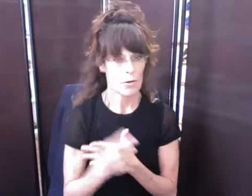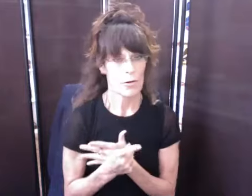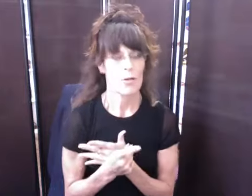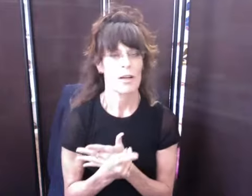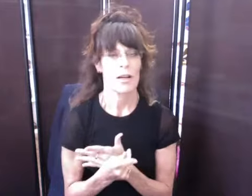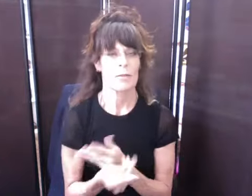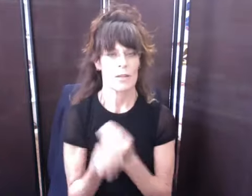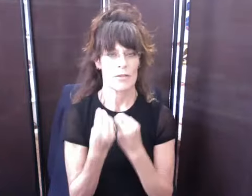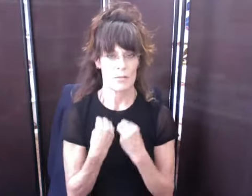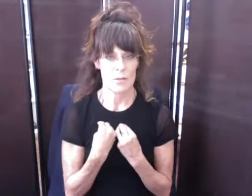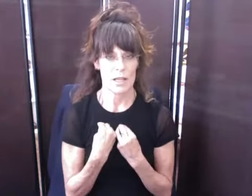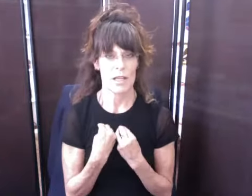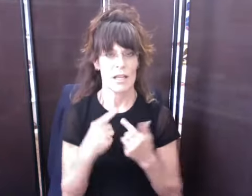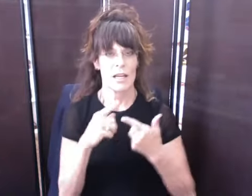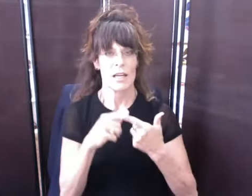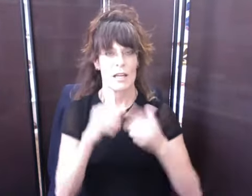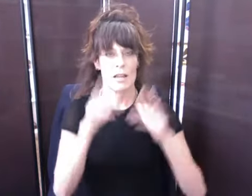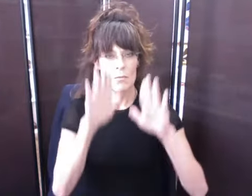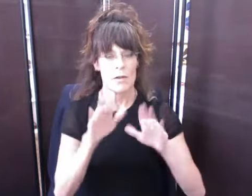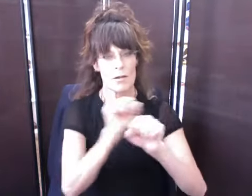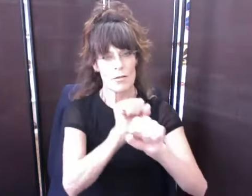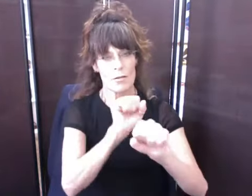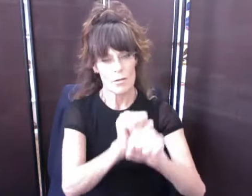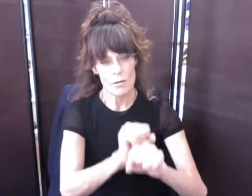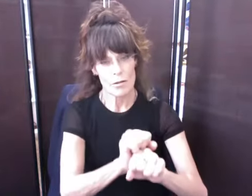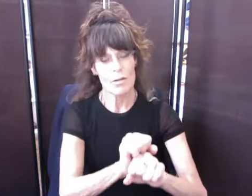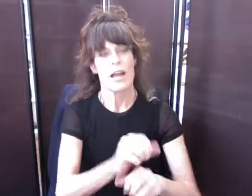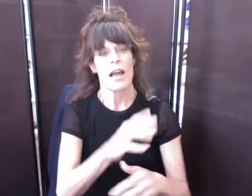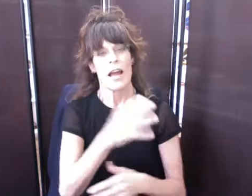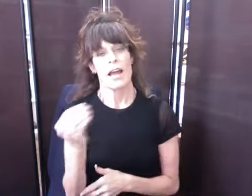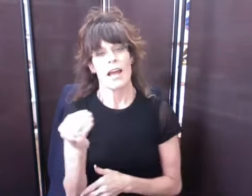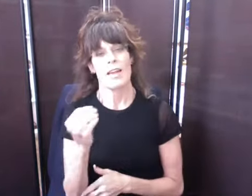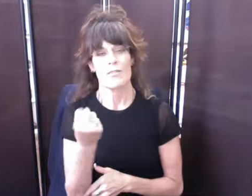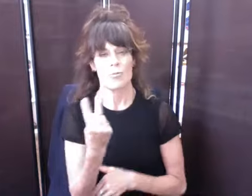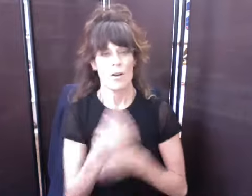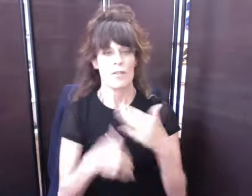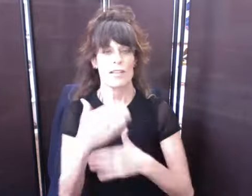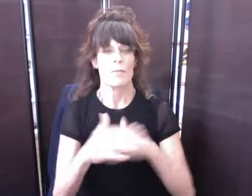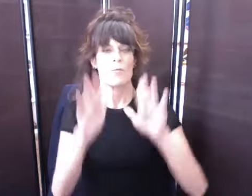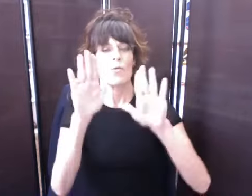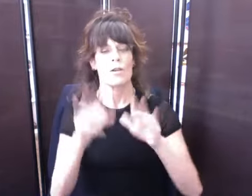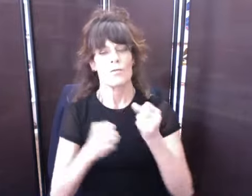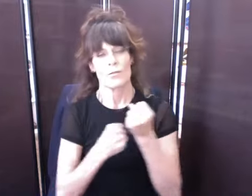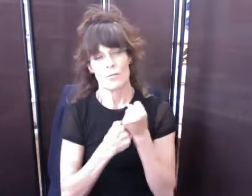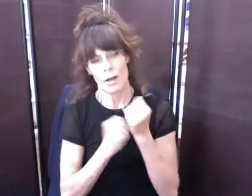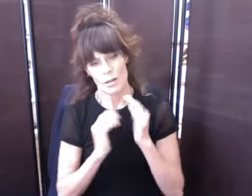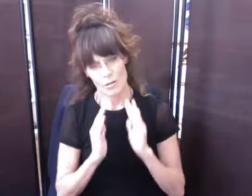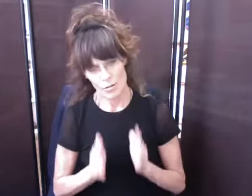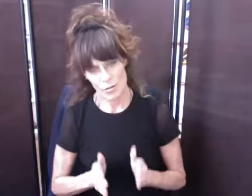book, the 12 steps, and great sponsorship. I've been a very, very fortunate person and very blessed.